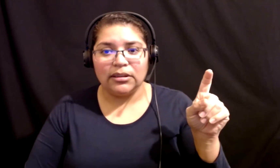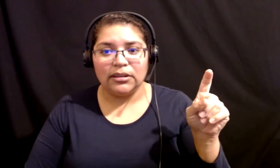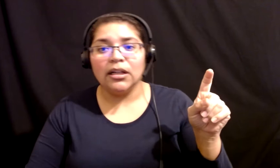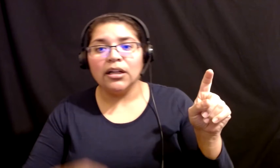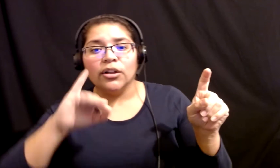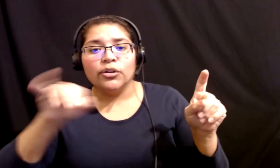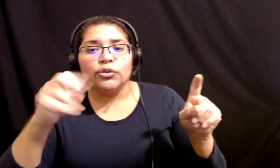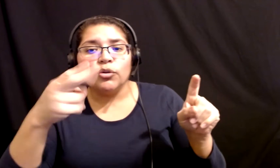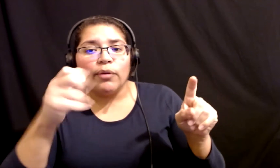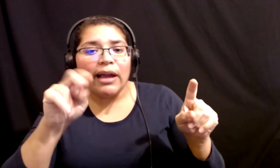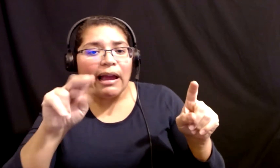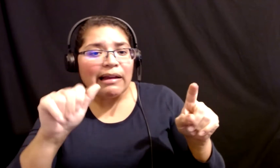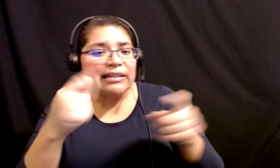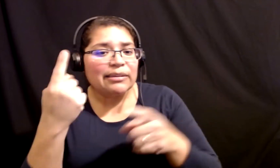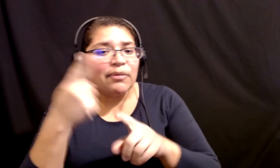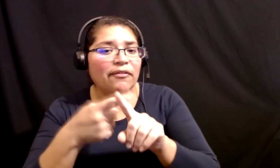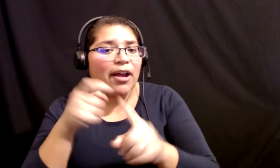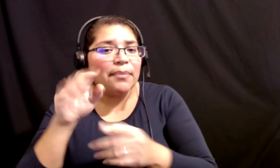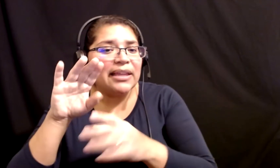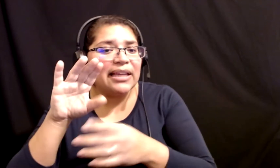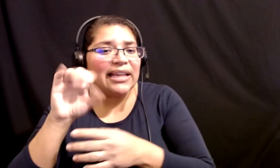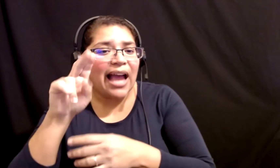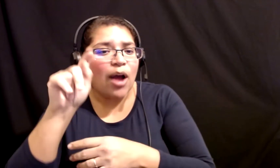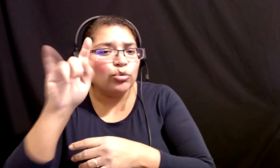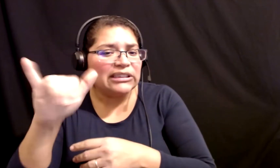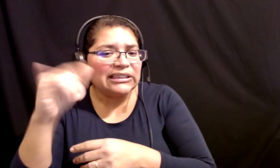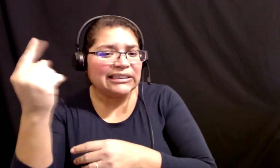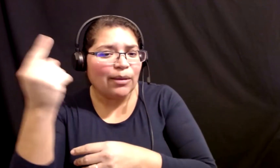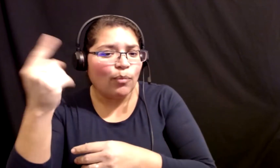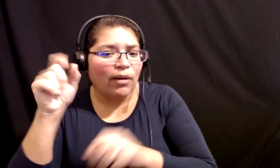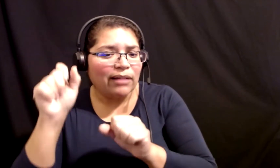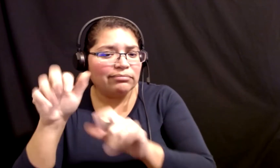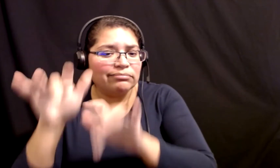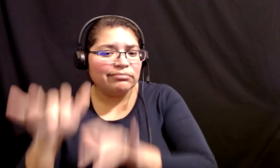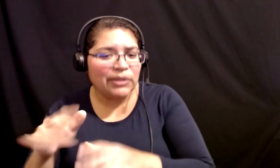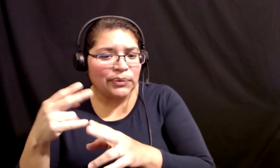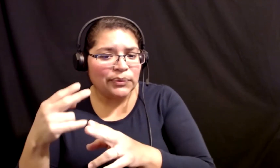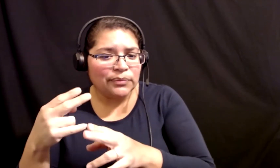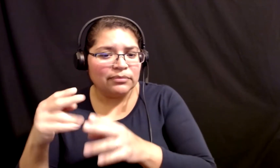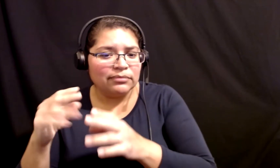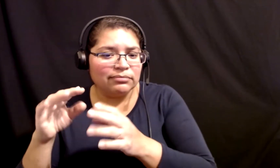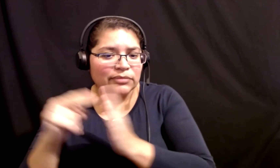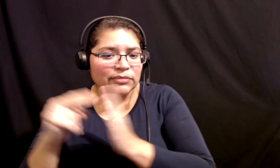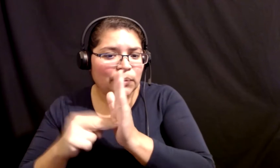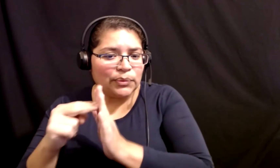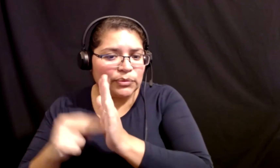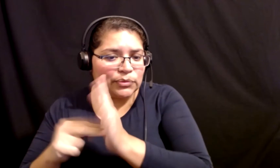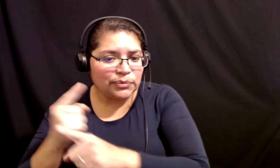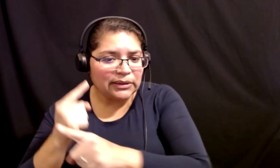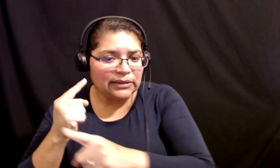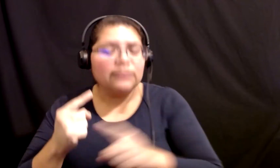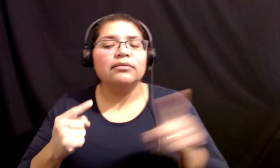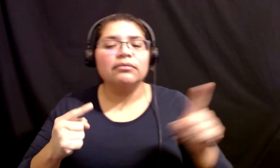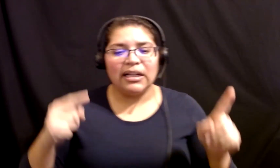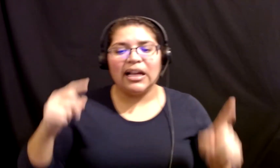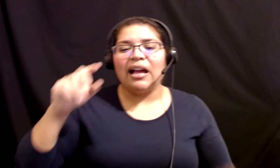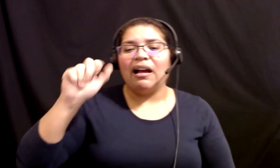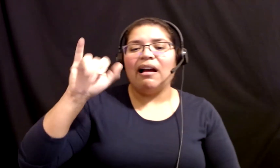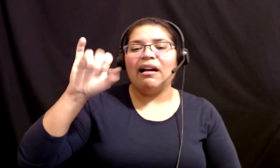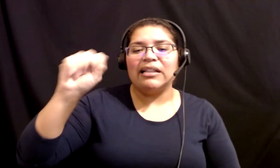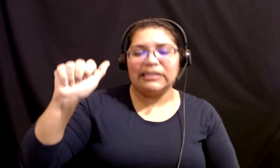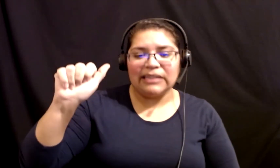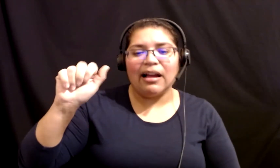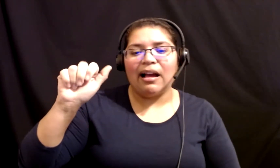Johanna, or somebody from the county, I think maybe was taking notes. Is that correct? Oh, I have it. Aisa. Okay. Yeah, Aisa's thanks, in the Aisa. I see chat.